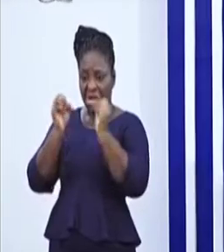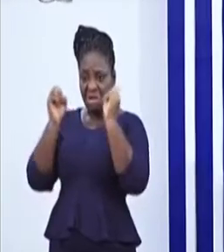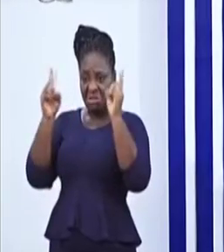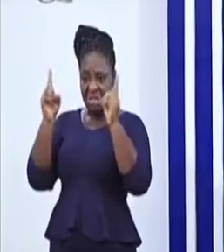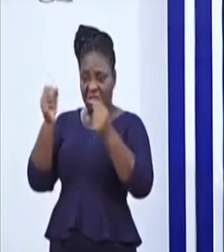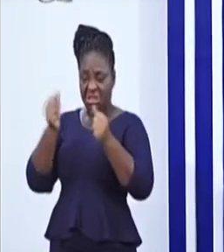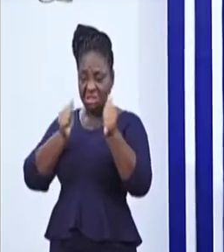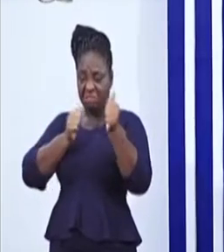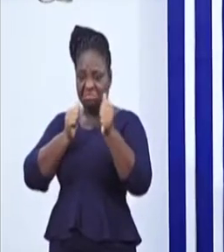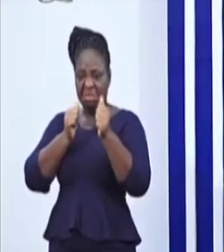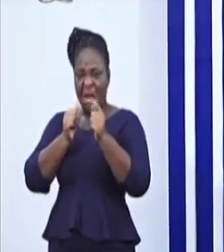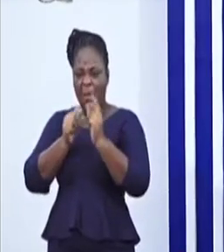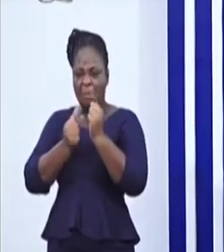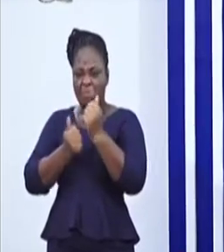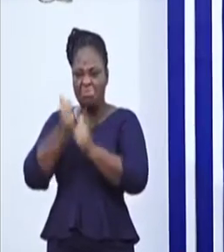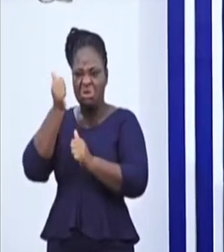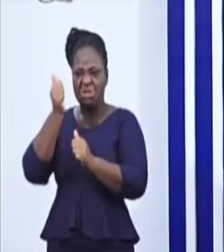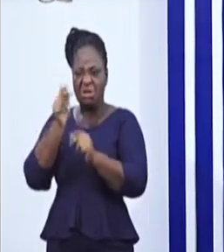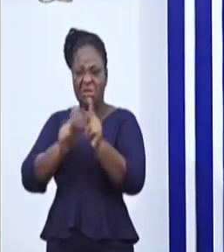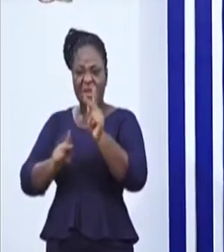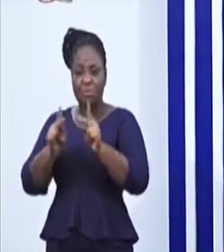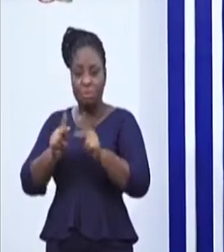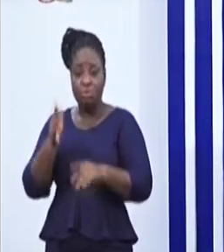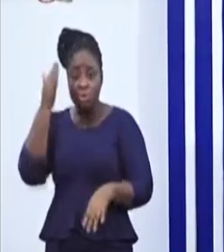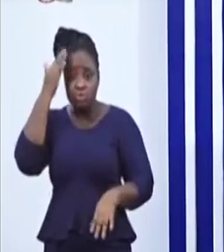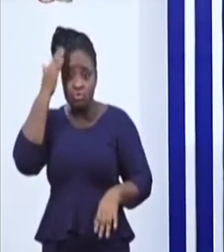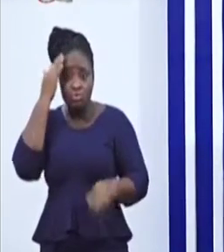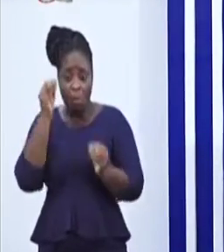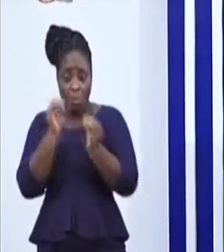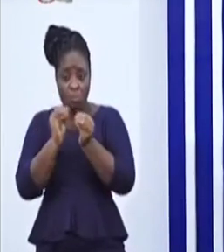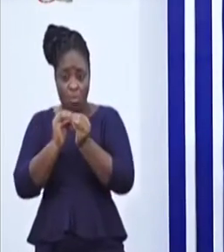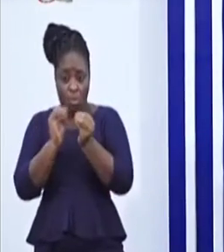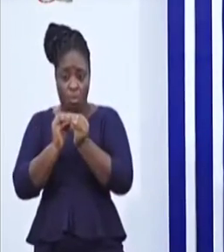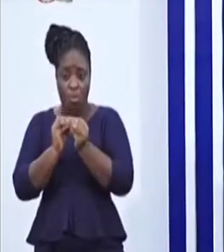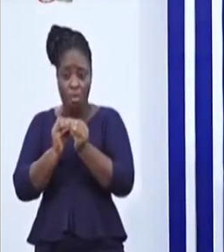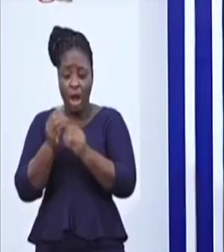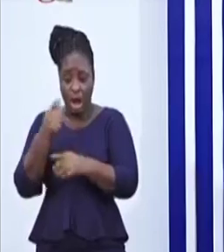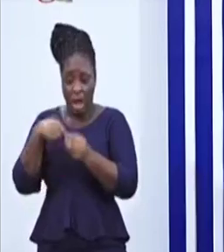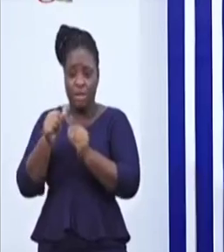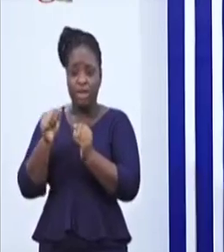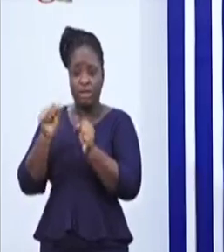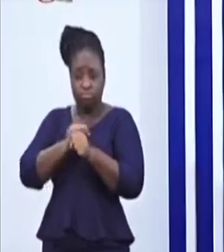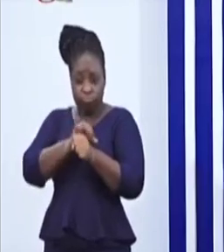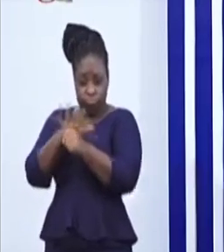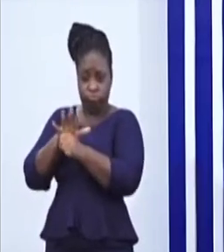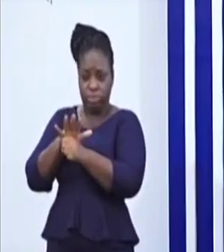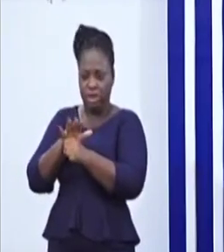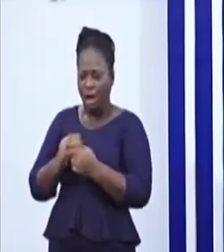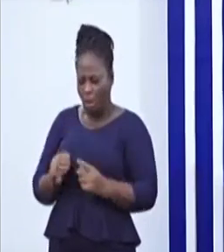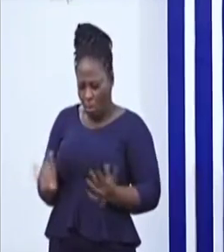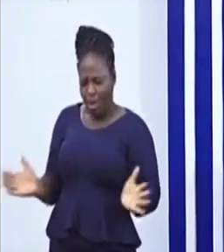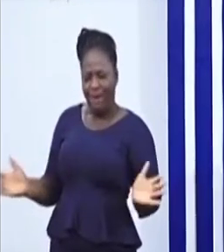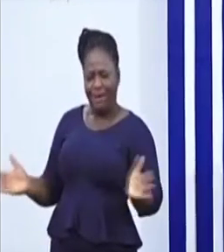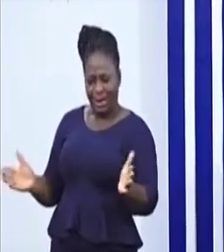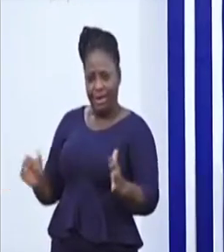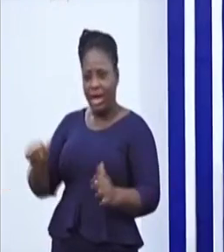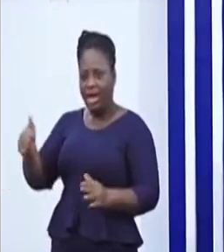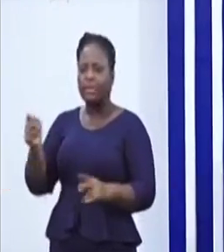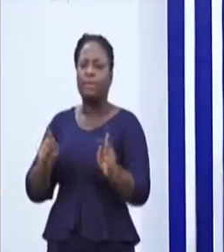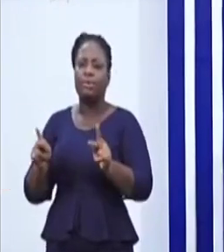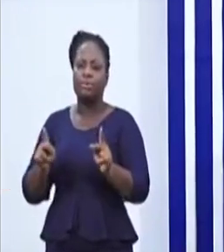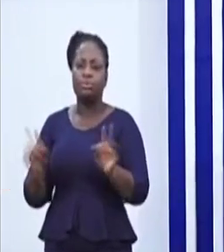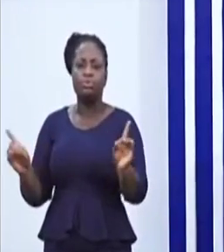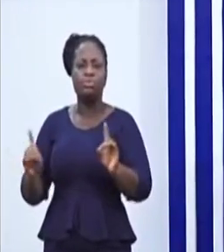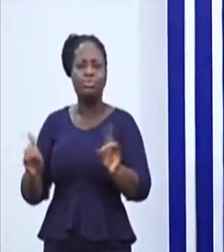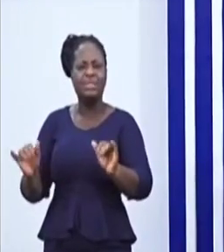Most of our traditional rulers are abreast with the preventive protocols, and we encourage others to do so